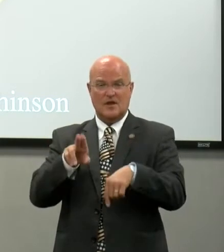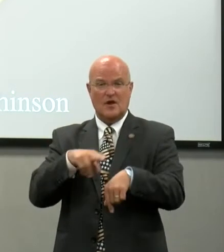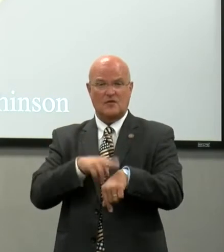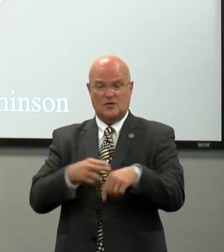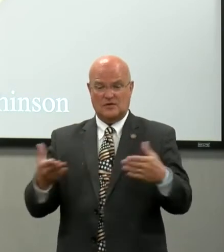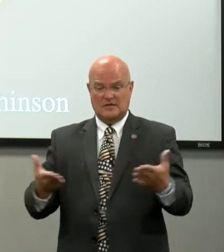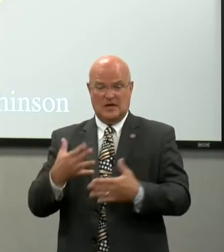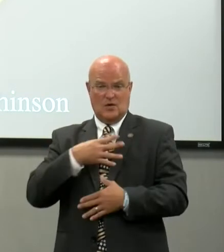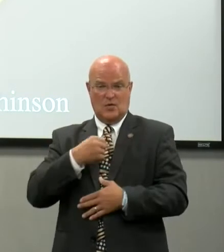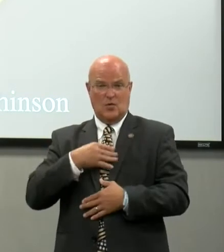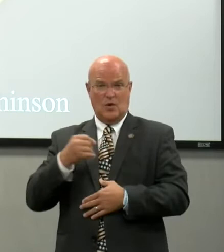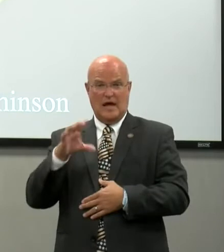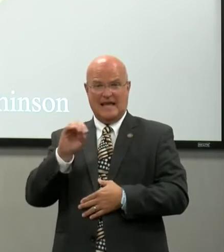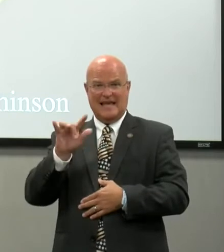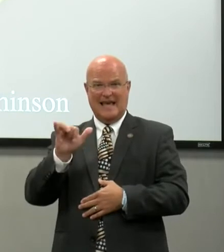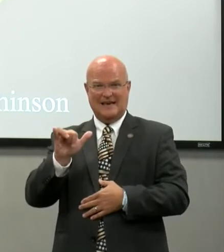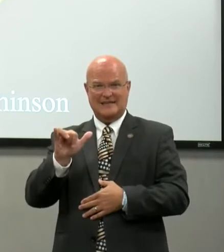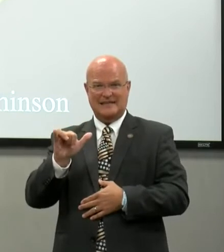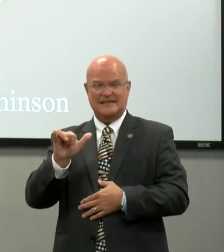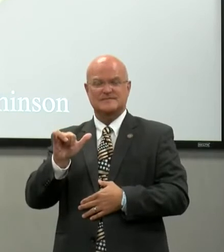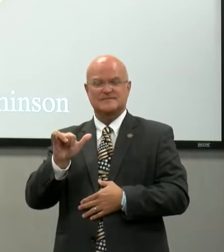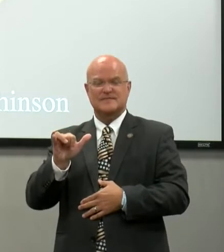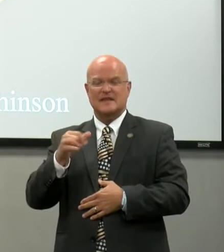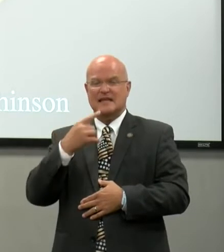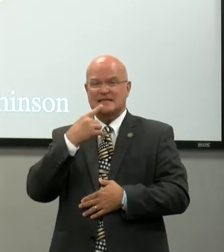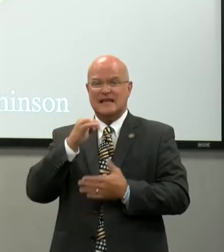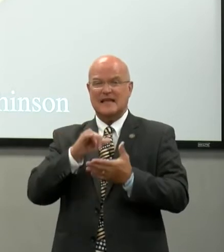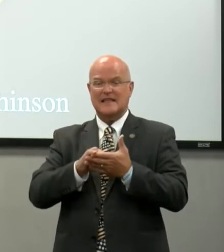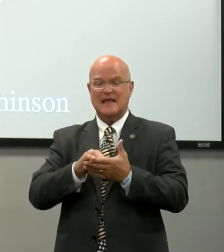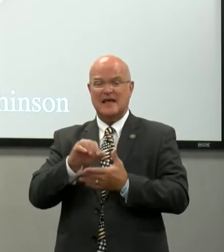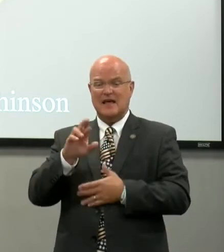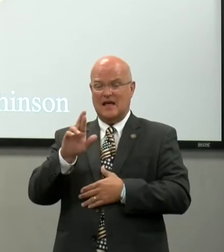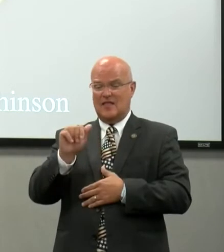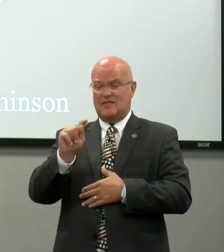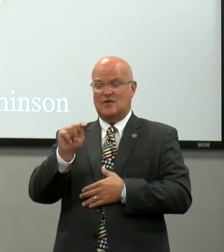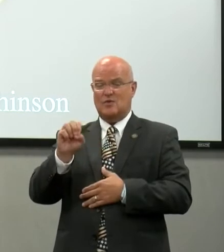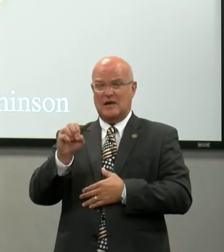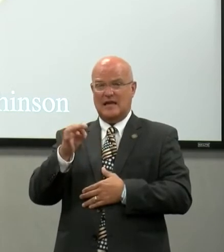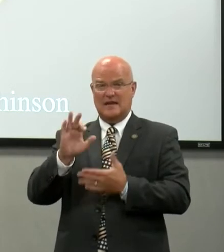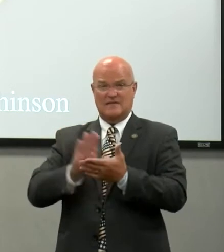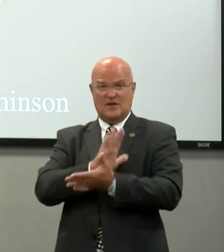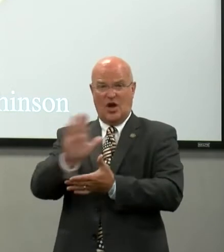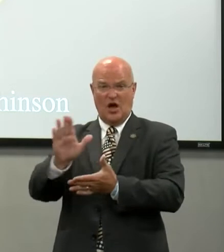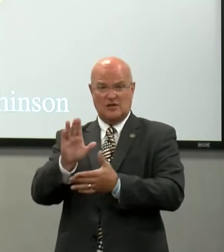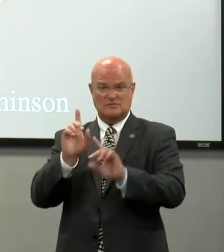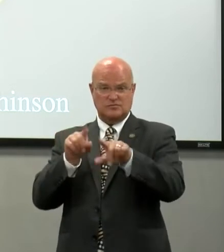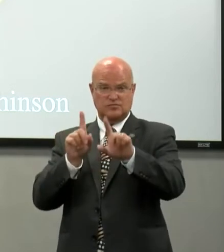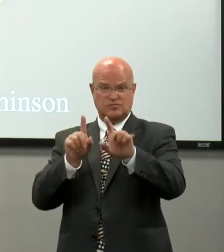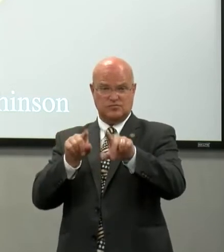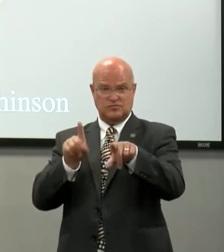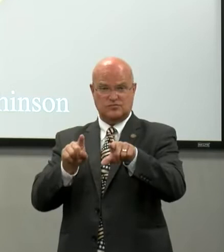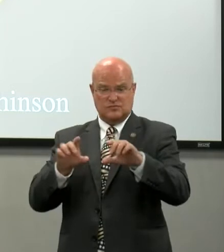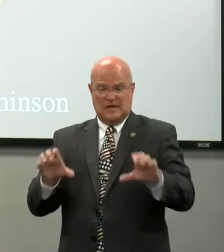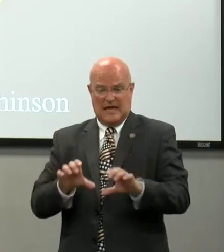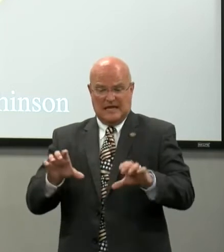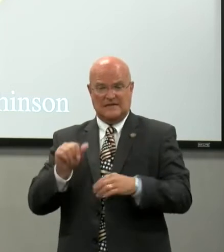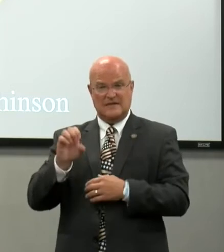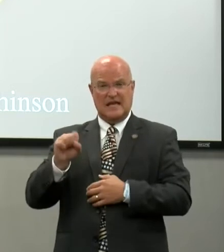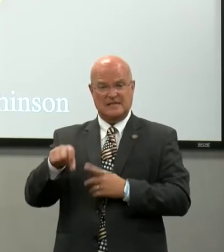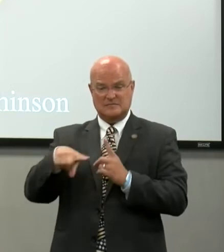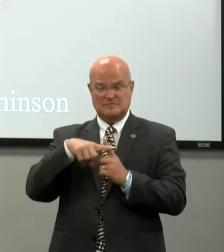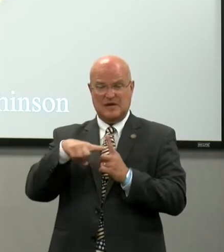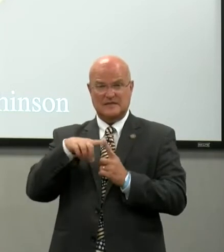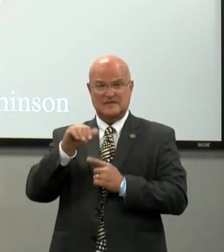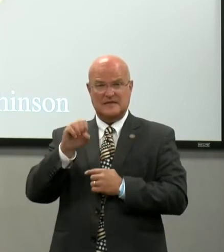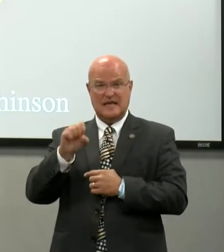we're here in White County, I should add that the rate of college-going kids that have active cases or